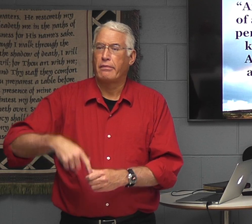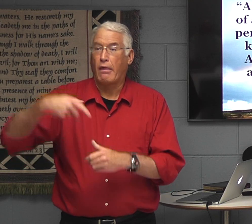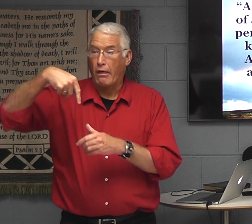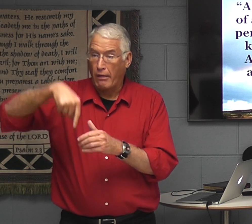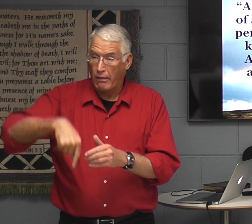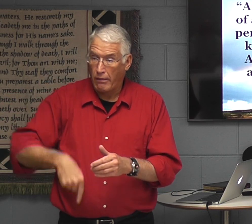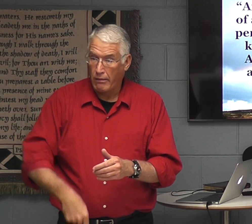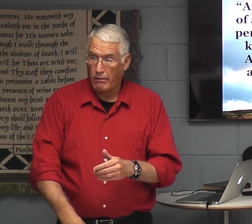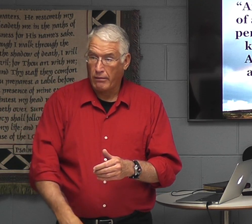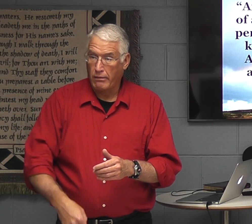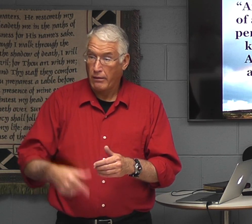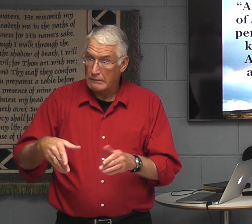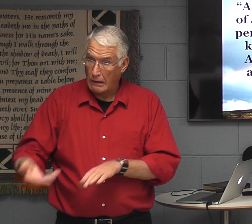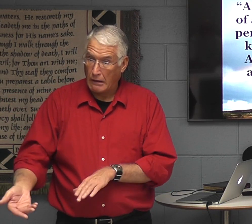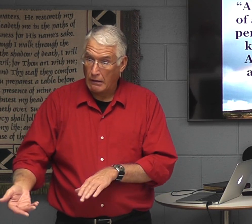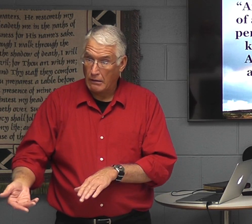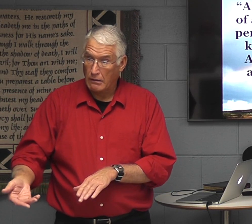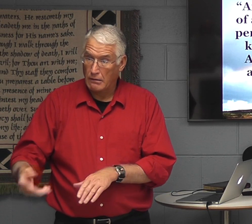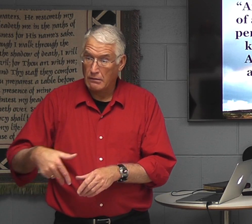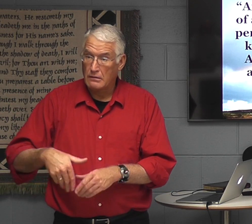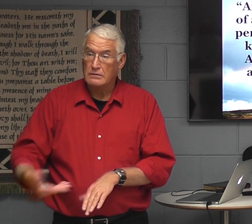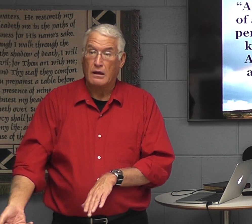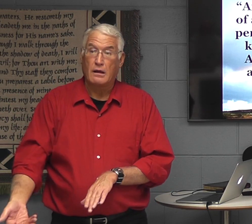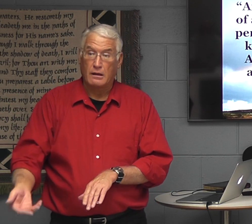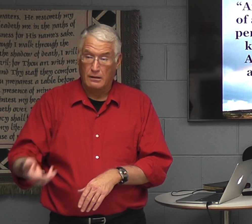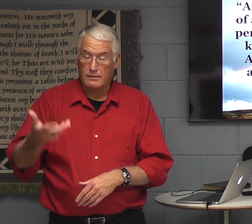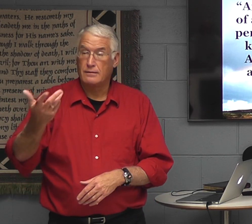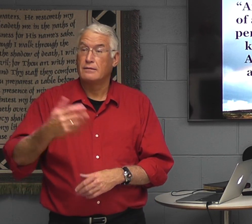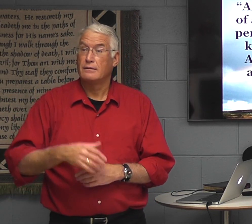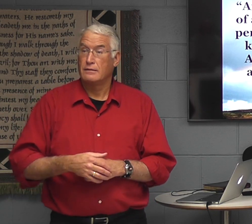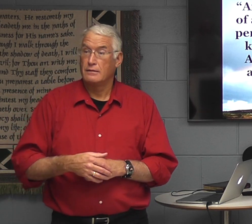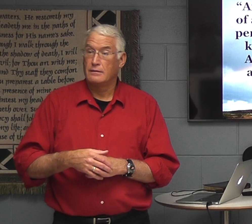and took it down under the water, and she died.